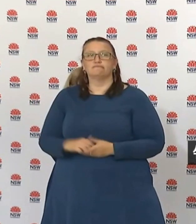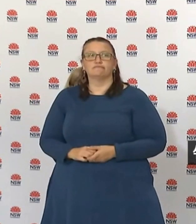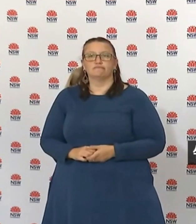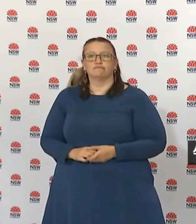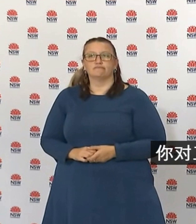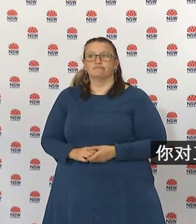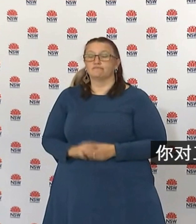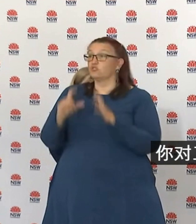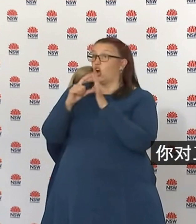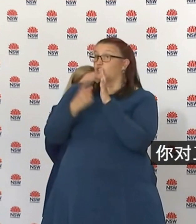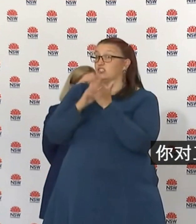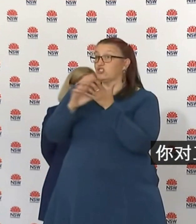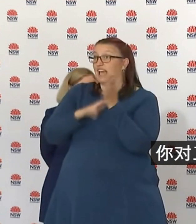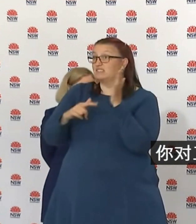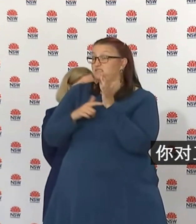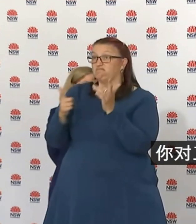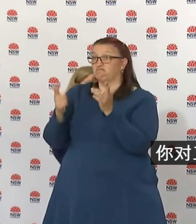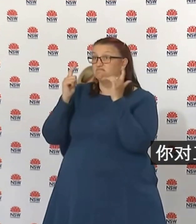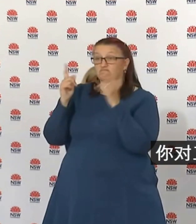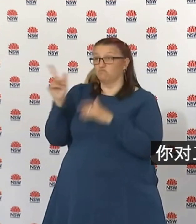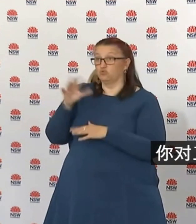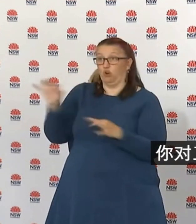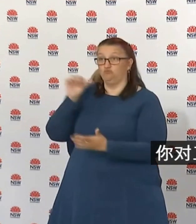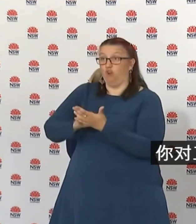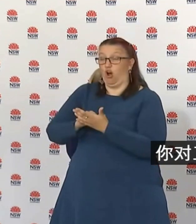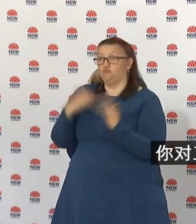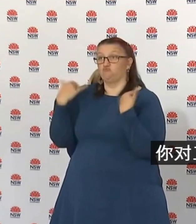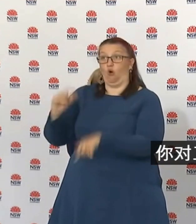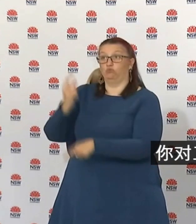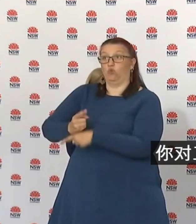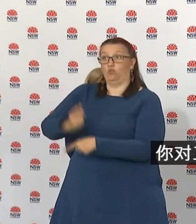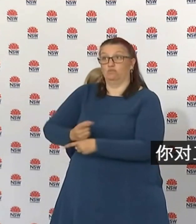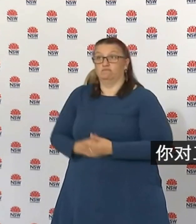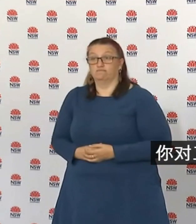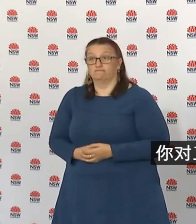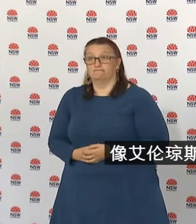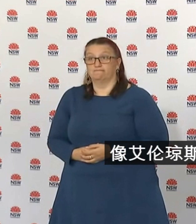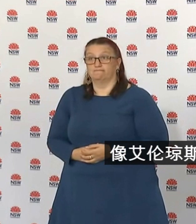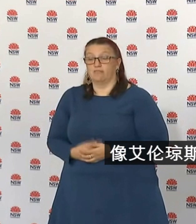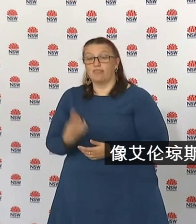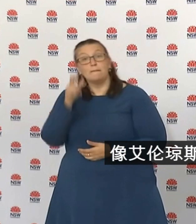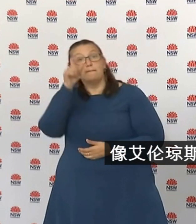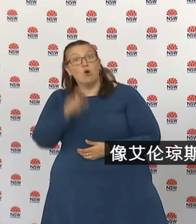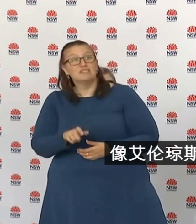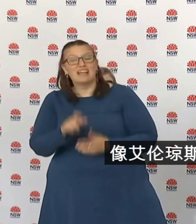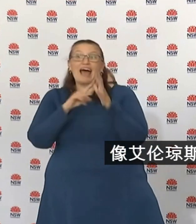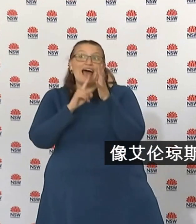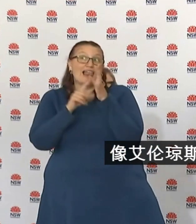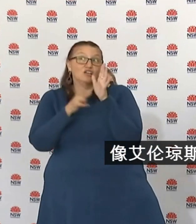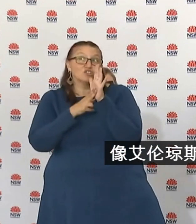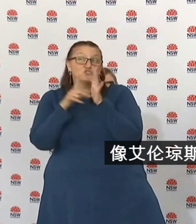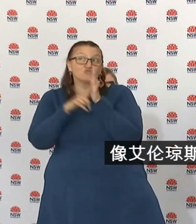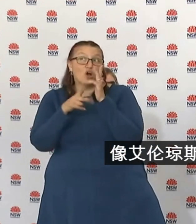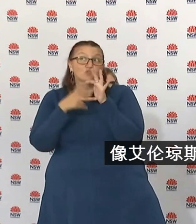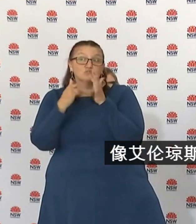the expertise of the Chief Health Officer. What do you say to people like Alan Jones who've